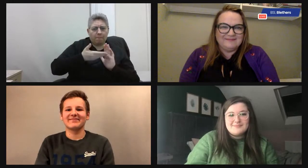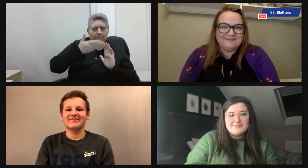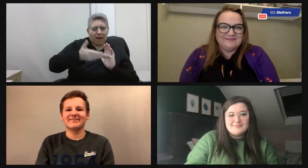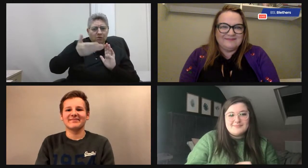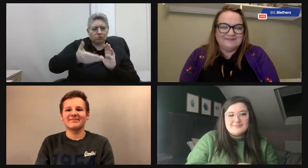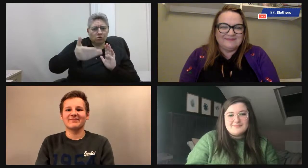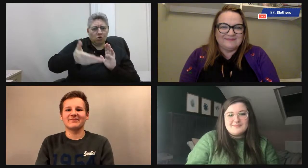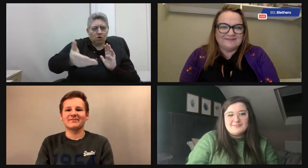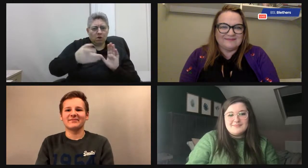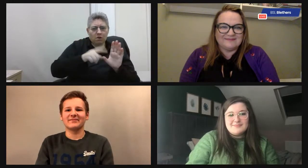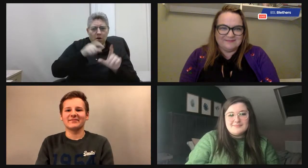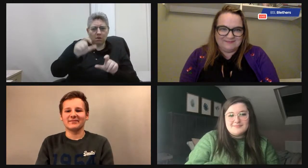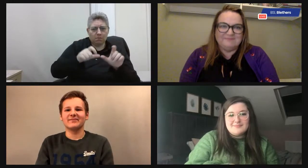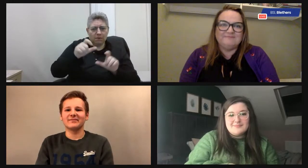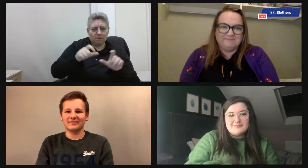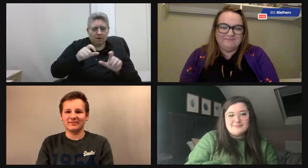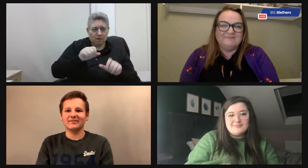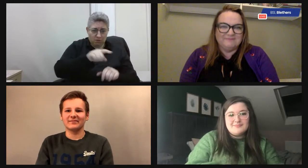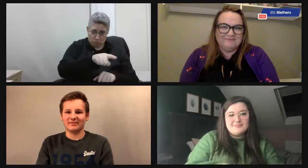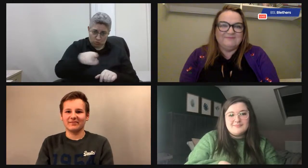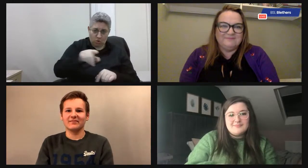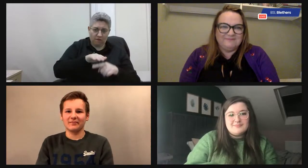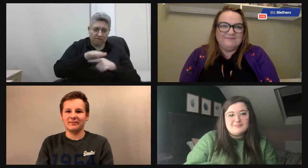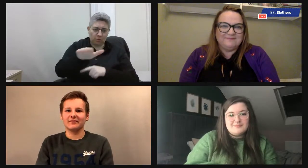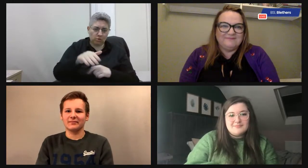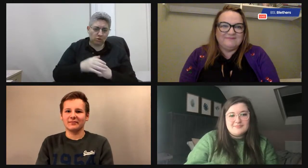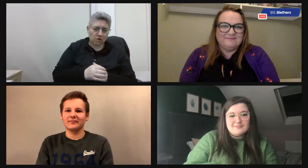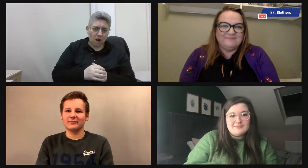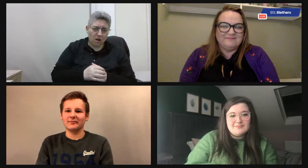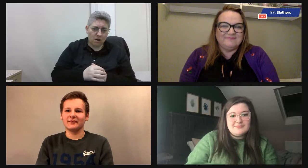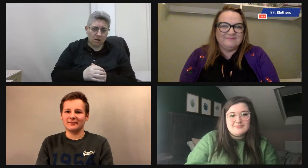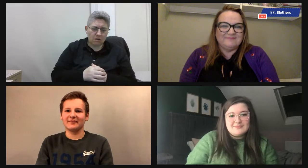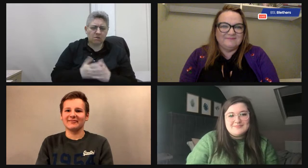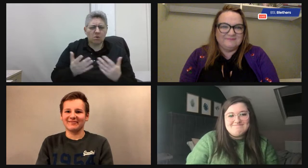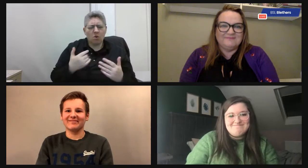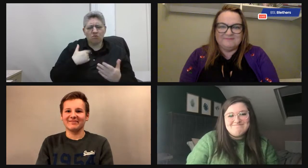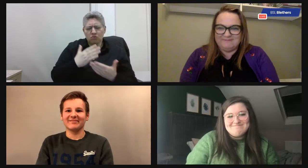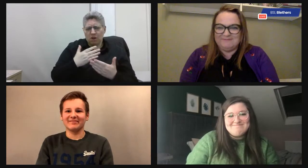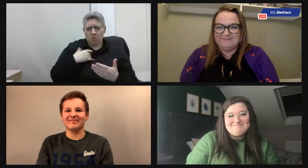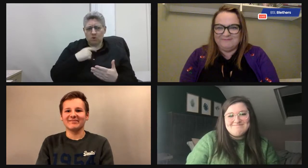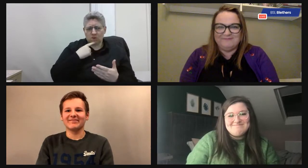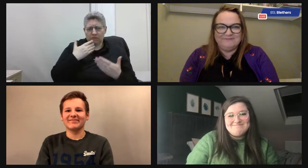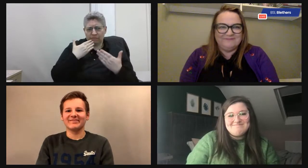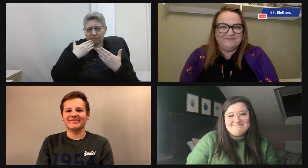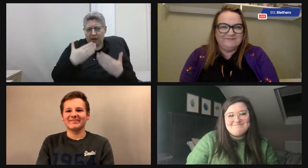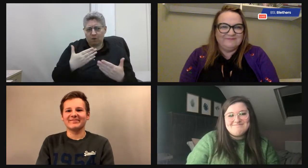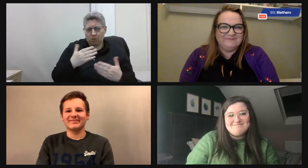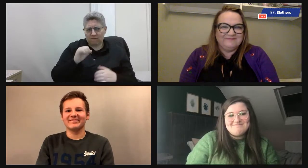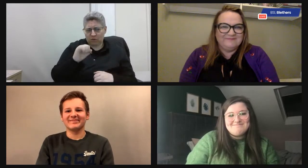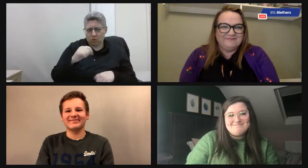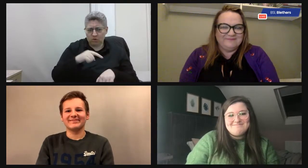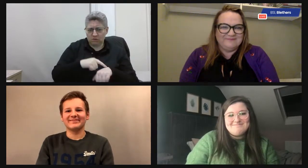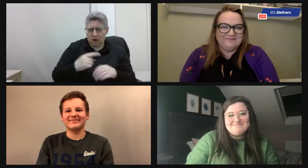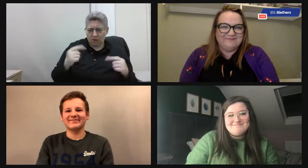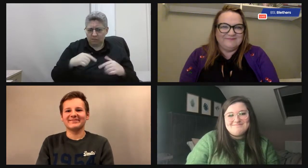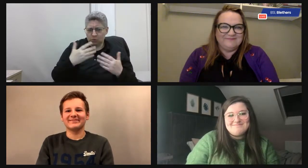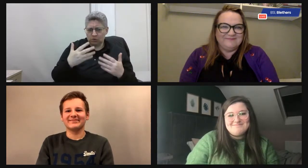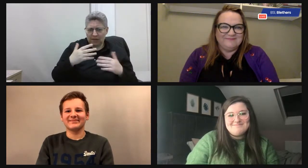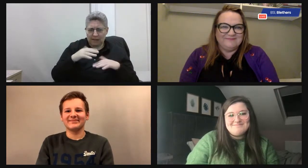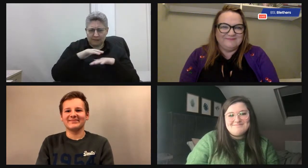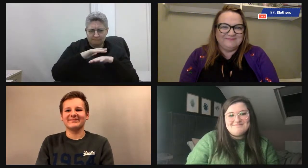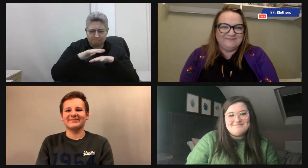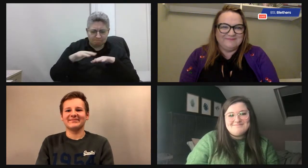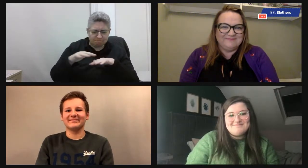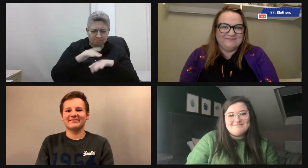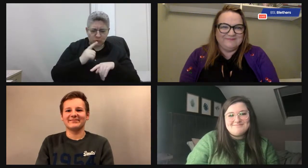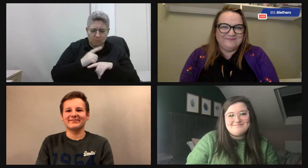I think confidence is one of the keys to mental health, isn't it? And the ability to pass on your skills to generations coming up